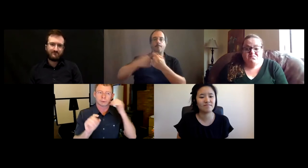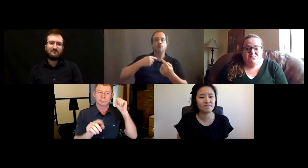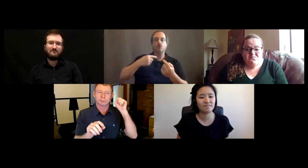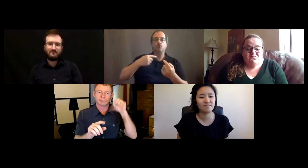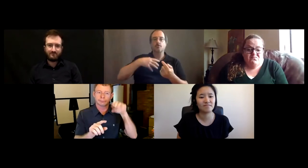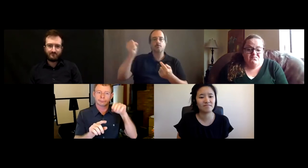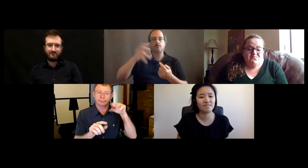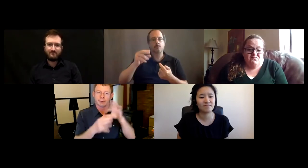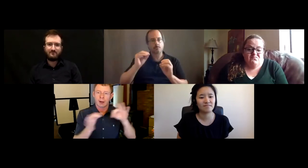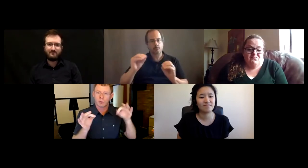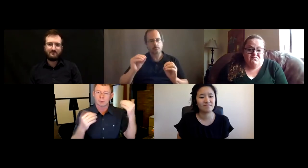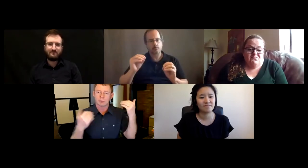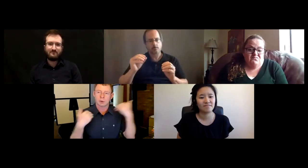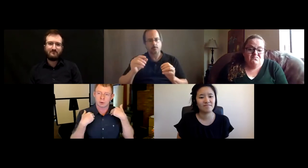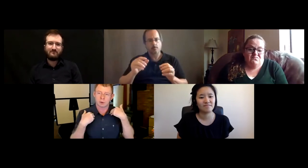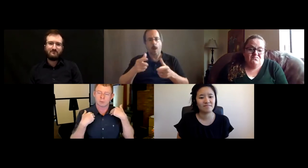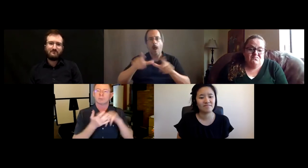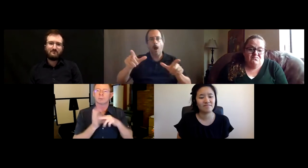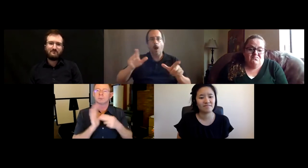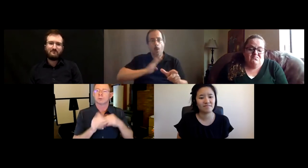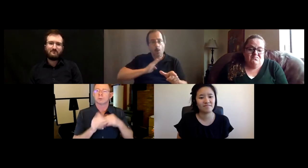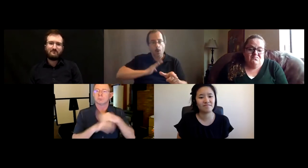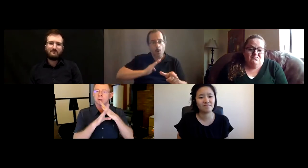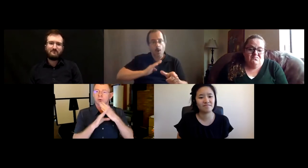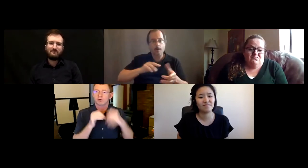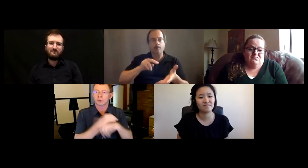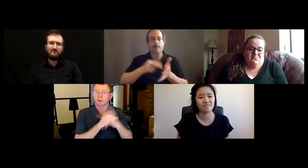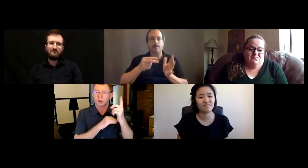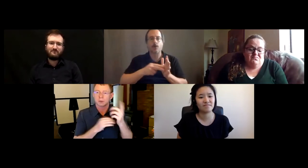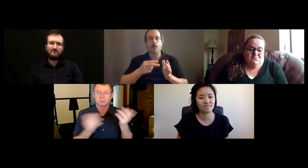barrier-free would also be that no child is deprived of language.